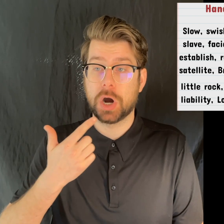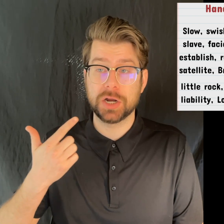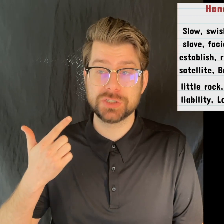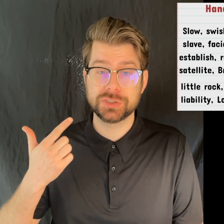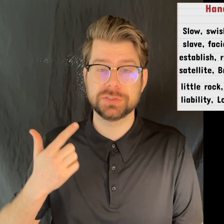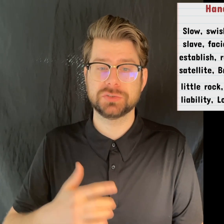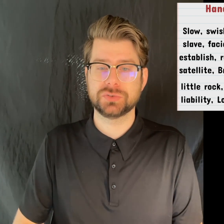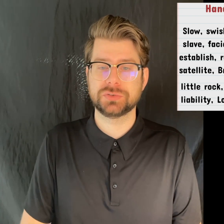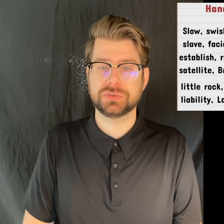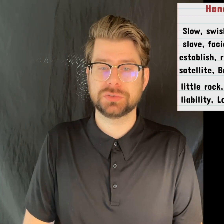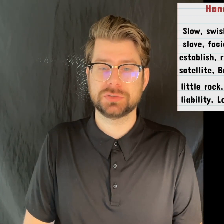whitewash,